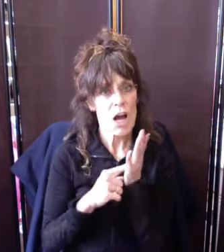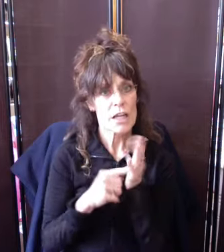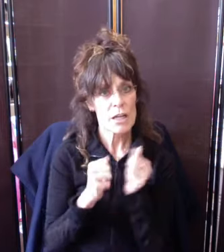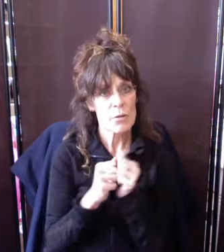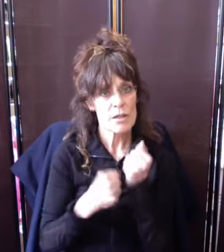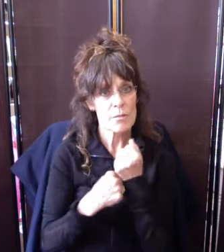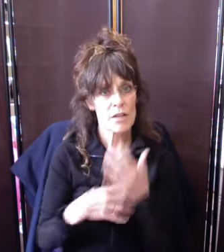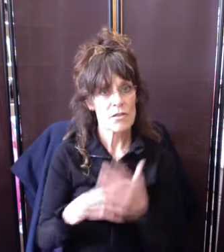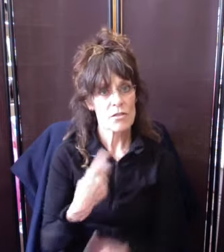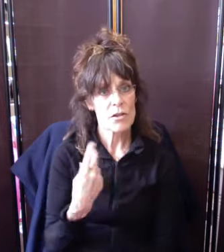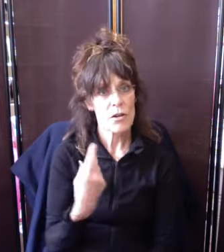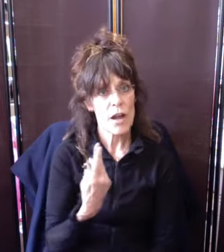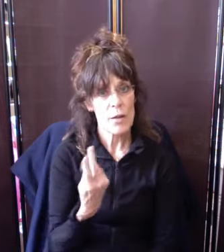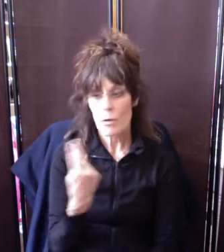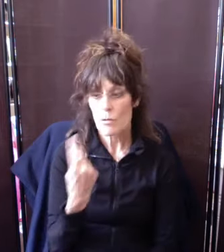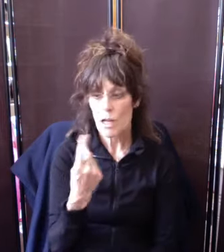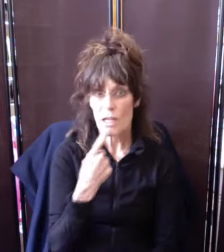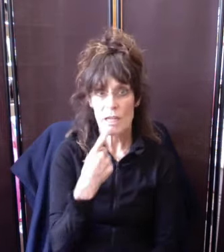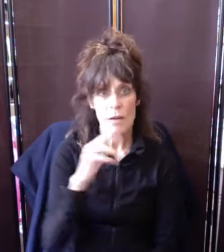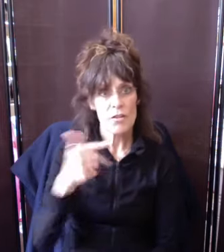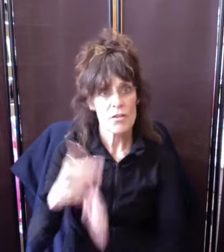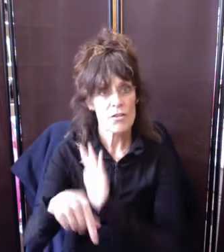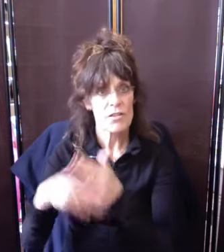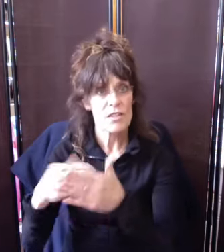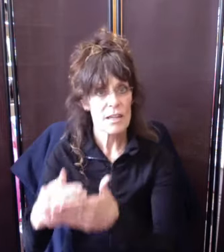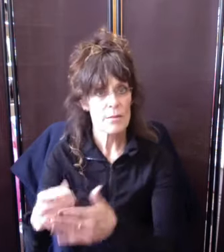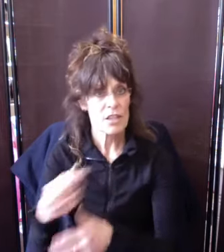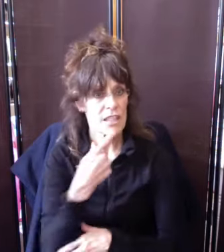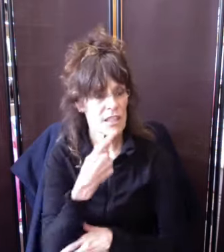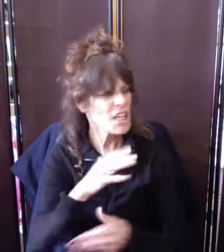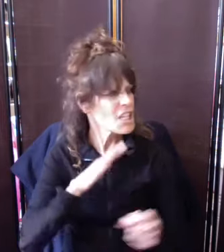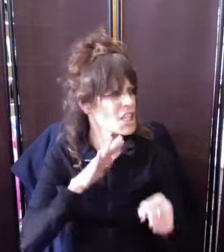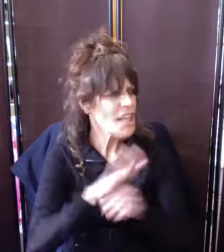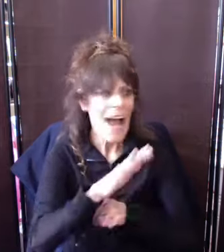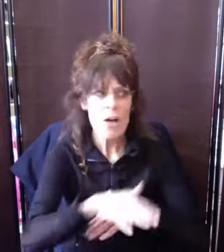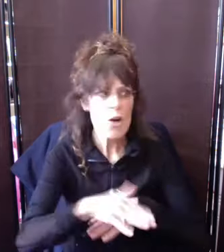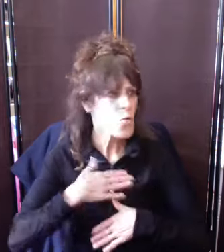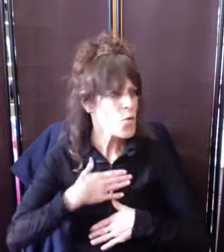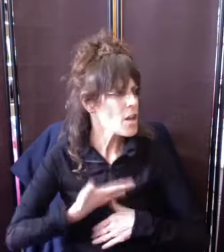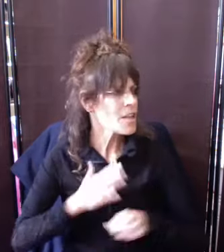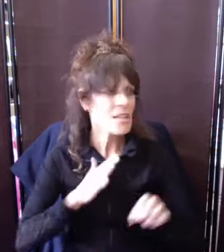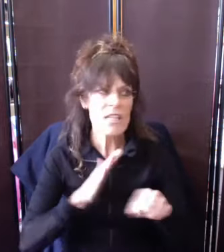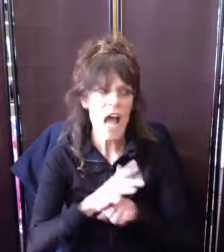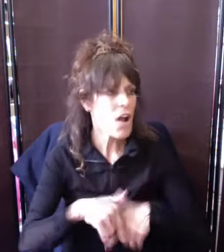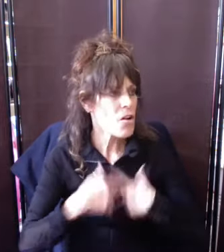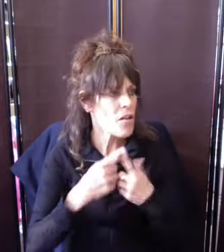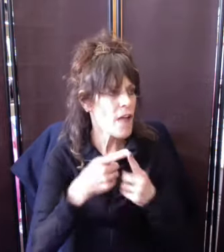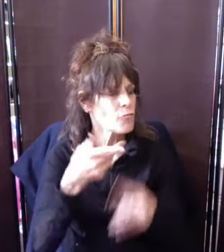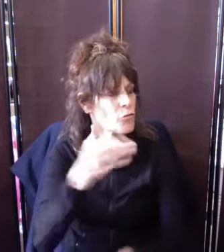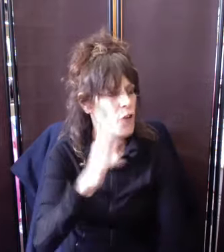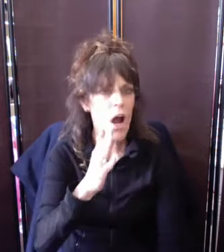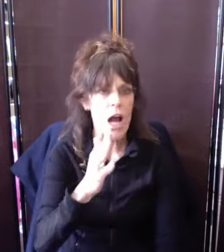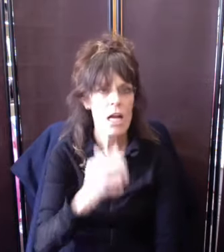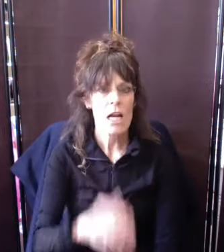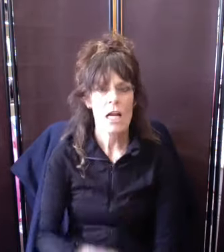talking about the third step, and she was talking about turning your entire will and your entire life over to the care of God. And and I said, but